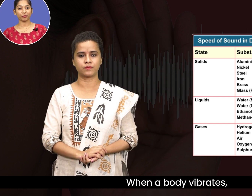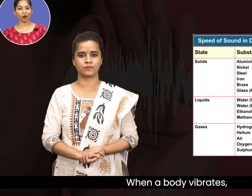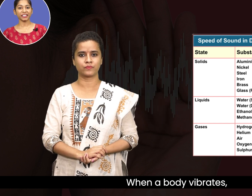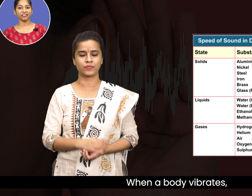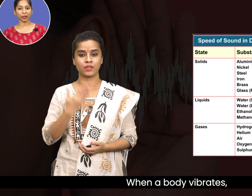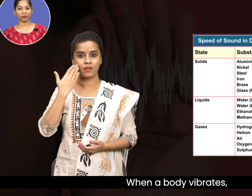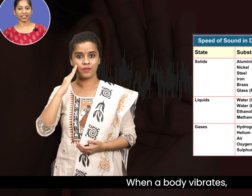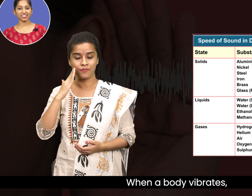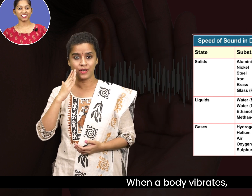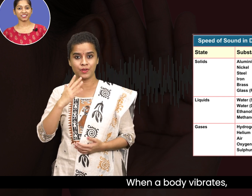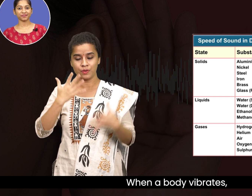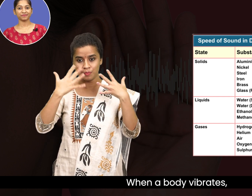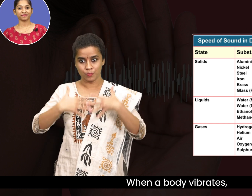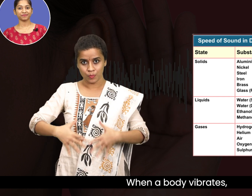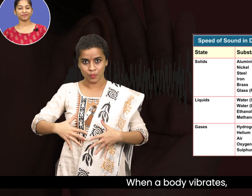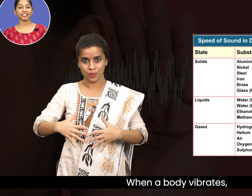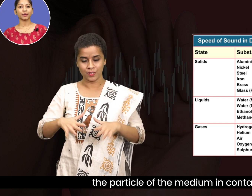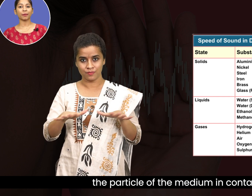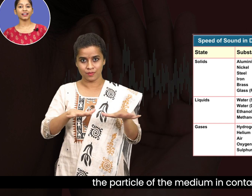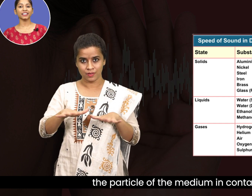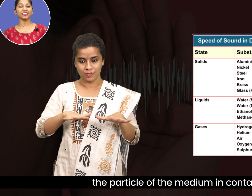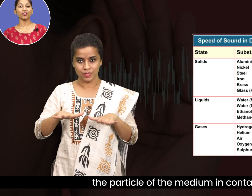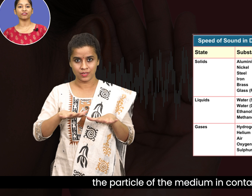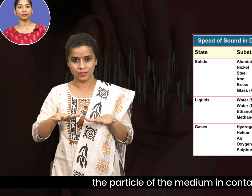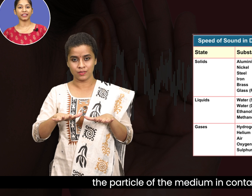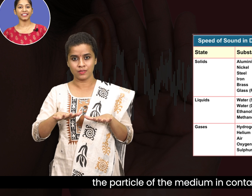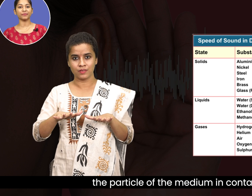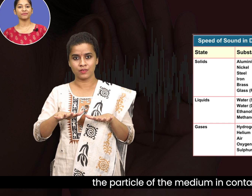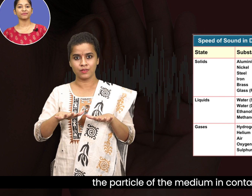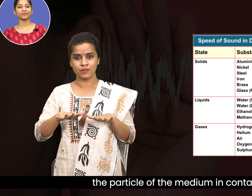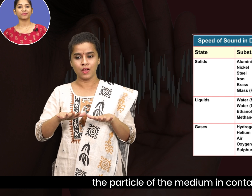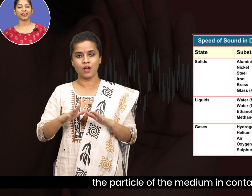When a body vibrates, the particle of the